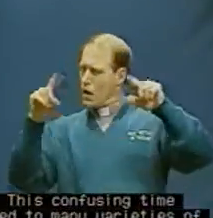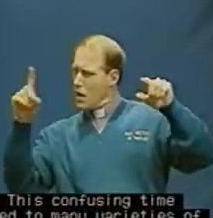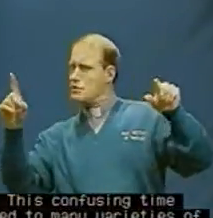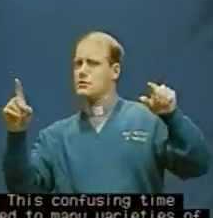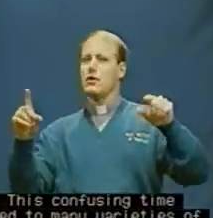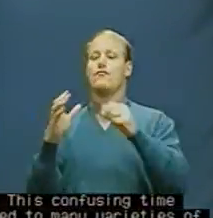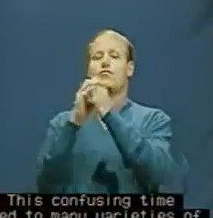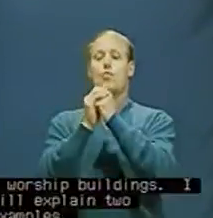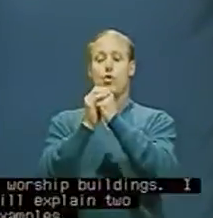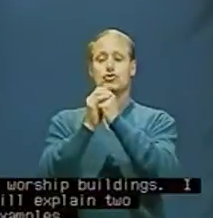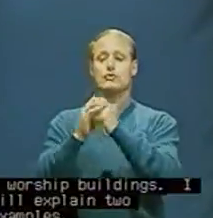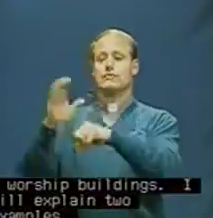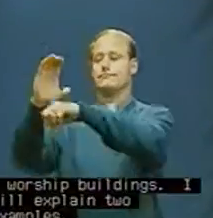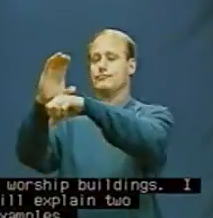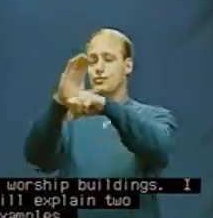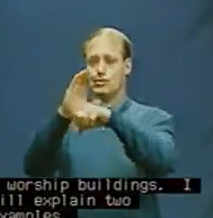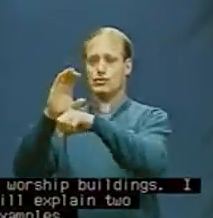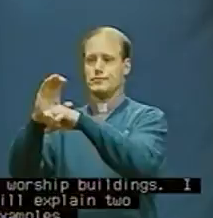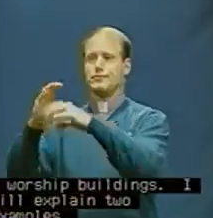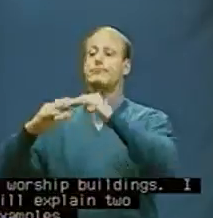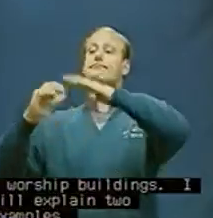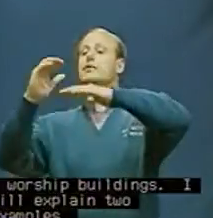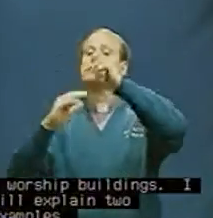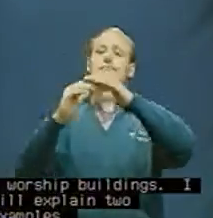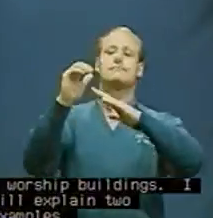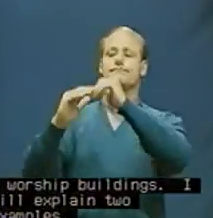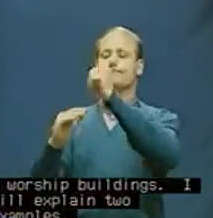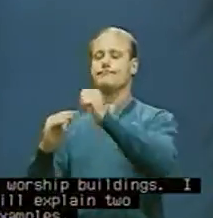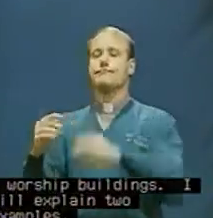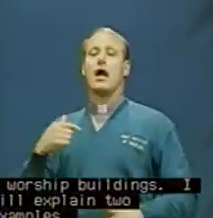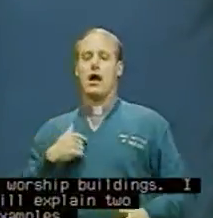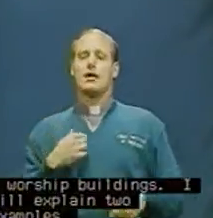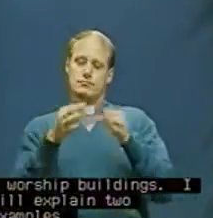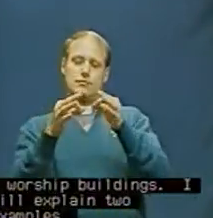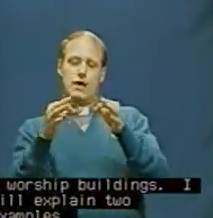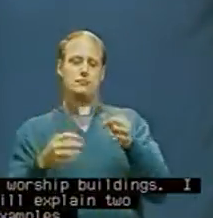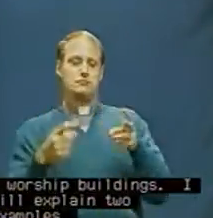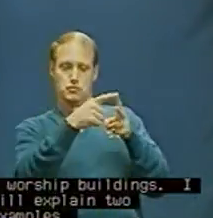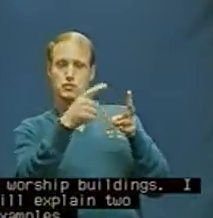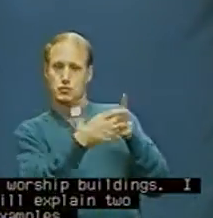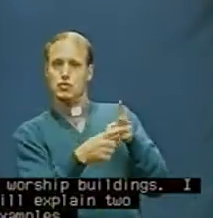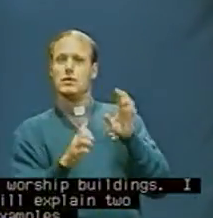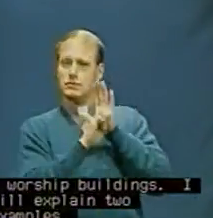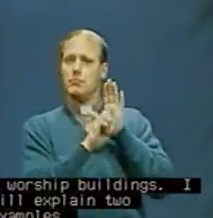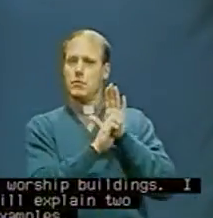This confusing time led to many variety ways of worship buildings. I will explain 2 examples.